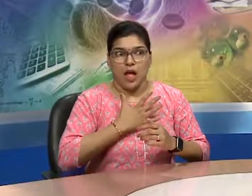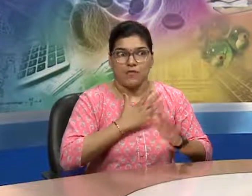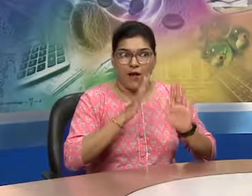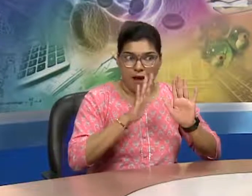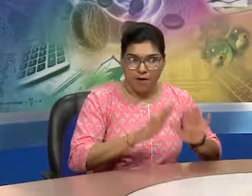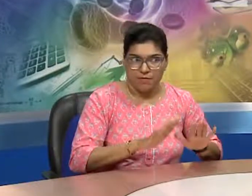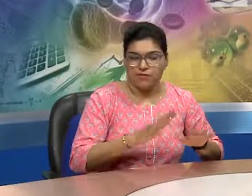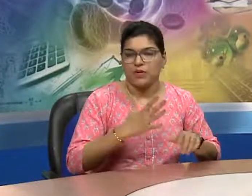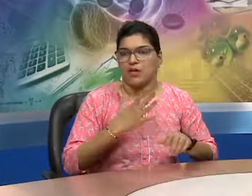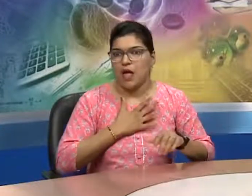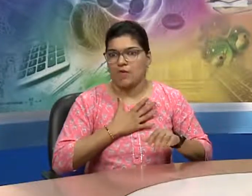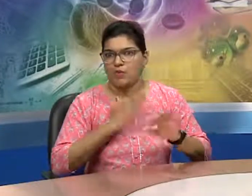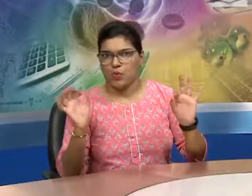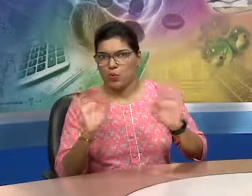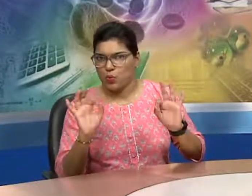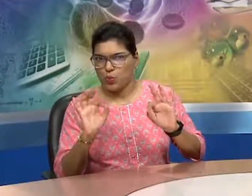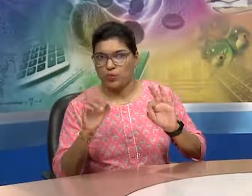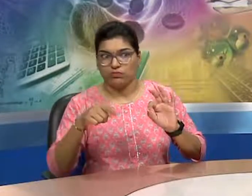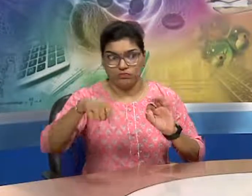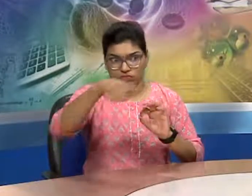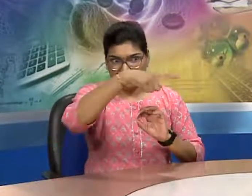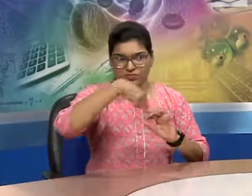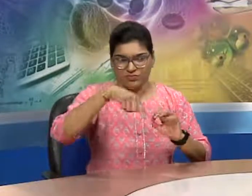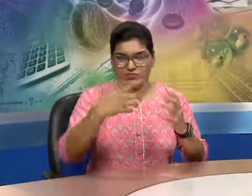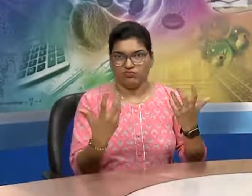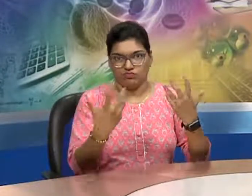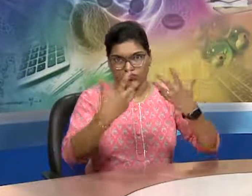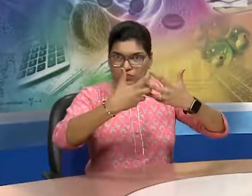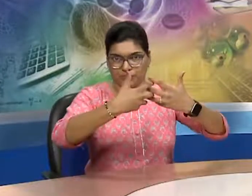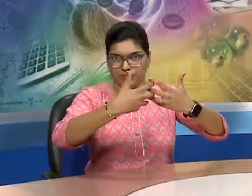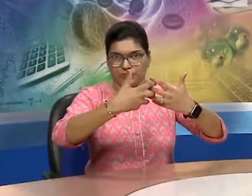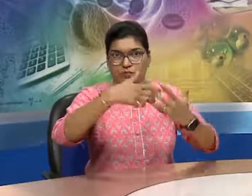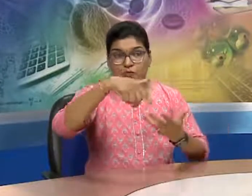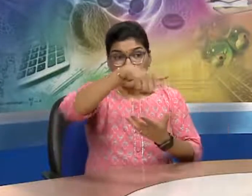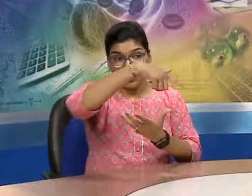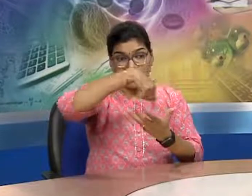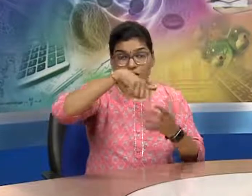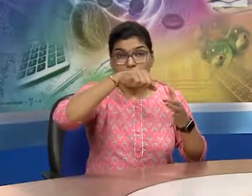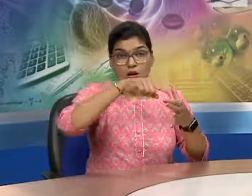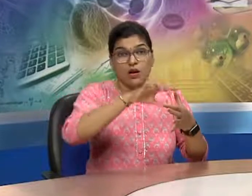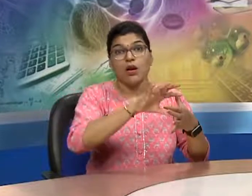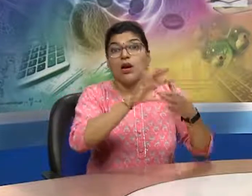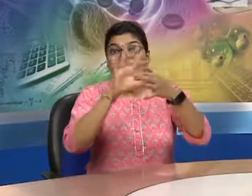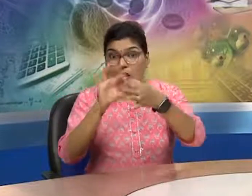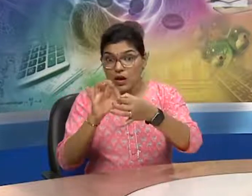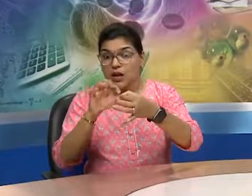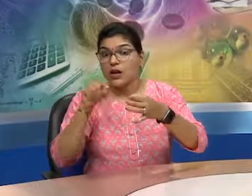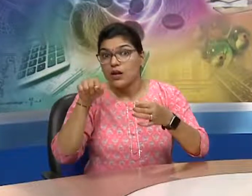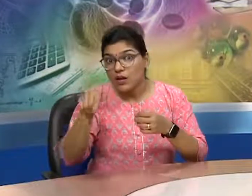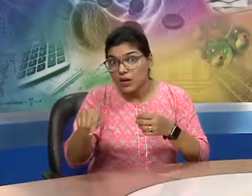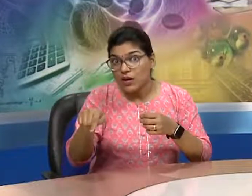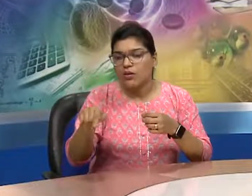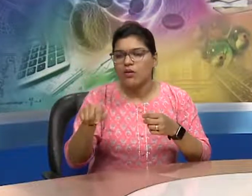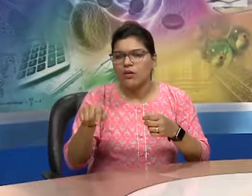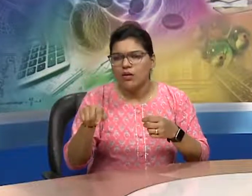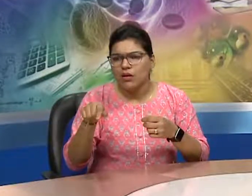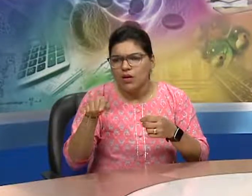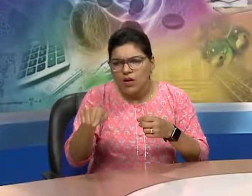The second objective is we will be able to explain the relationship between organisms and